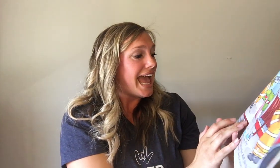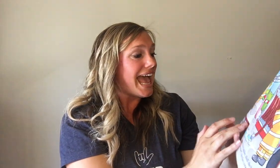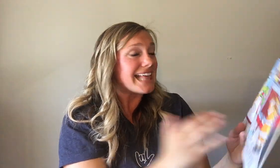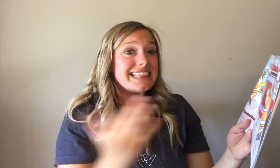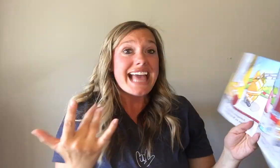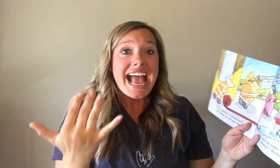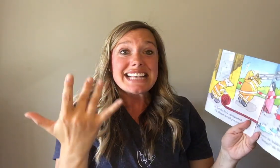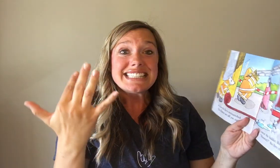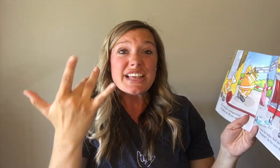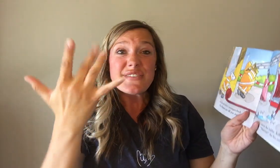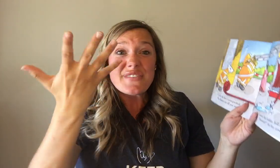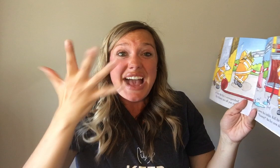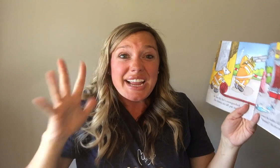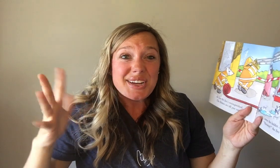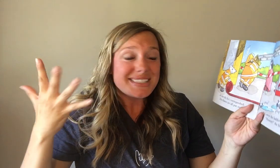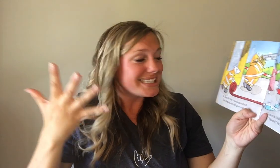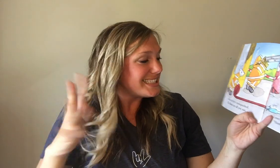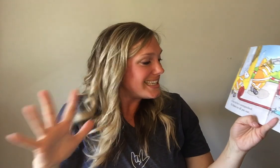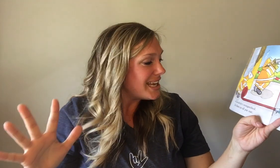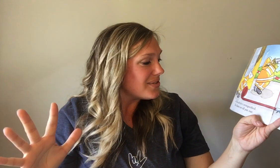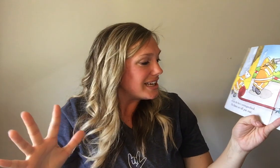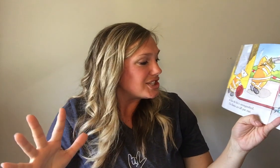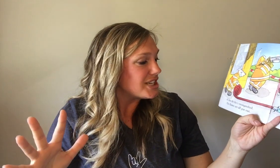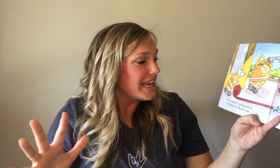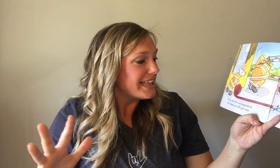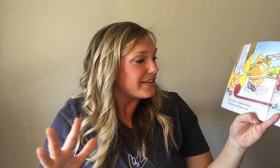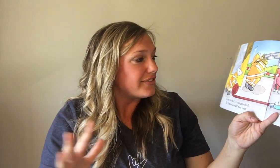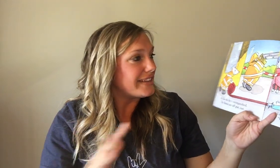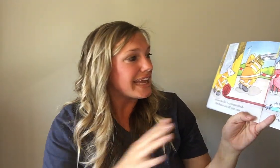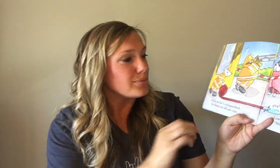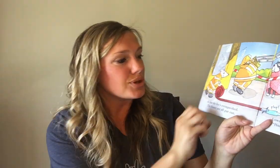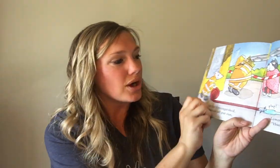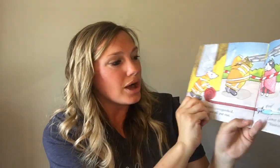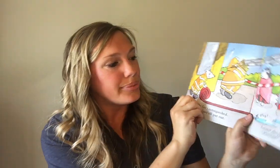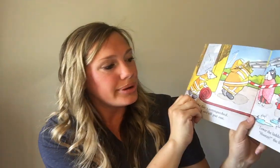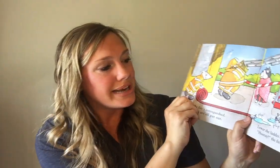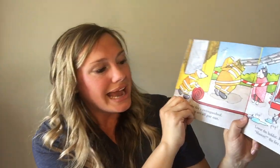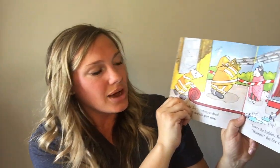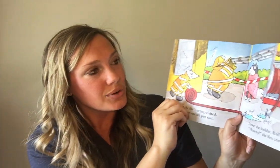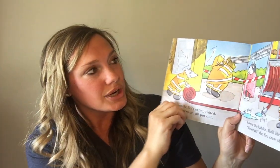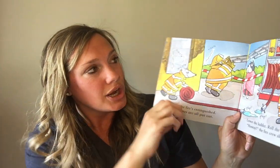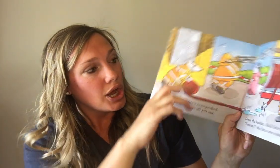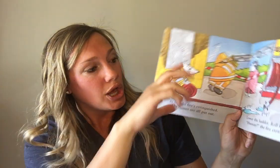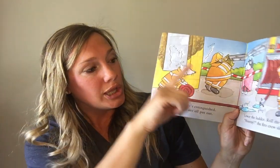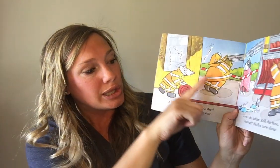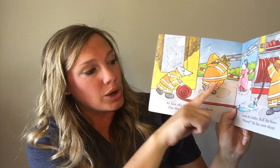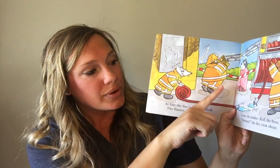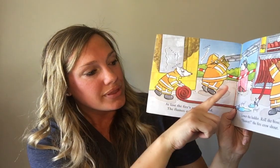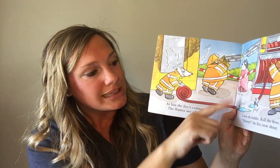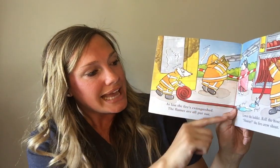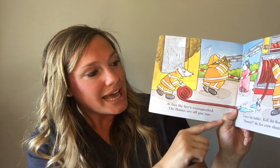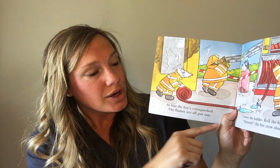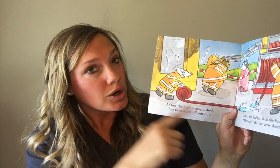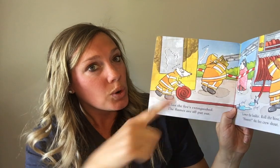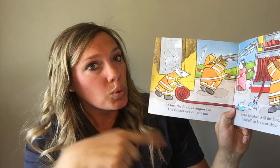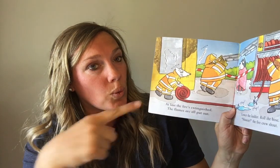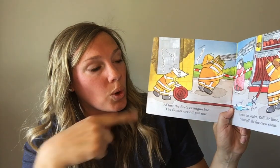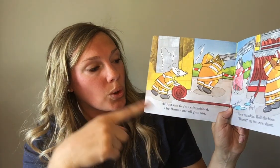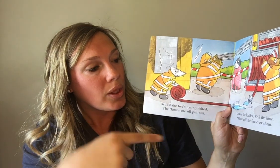At last, the fire's extinguished. The flames are all put out. Lower the ladder, roll up